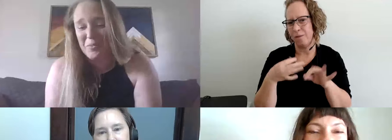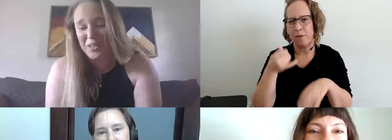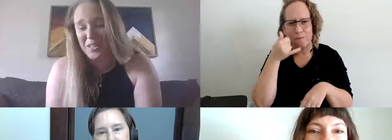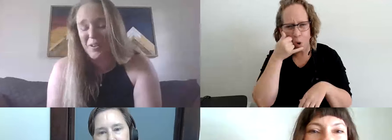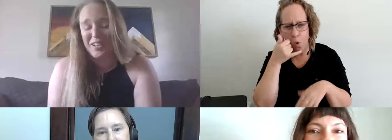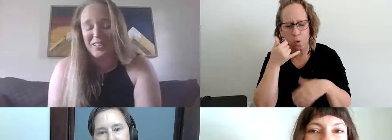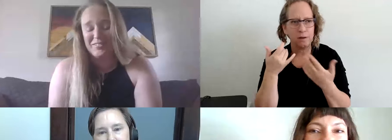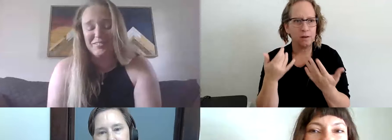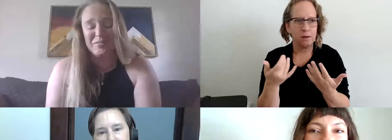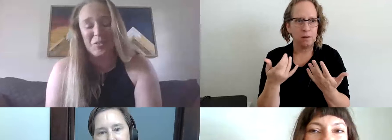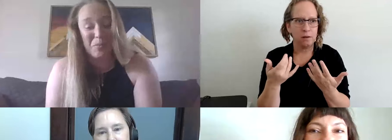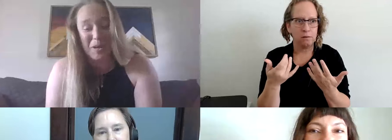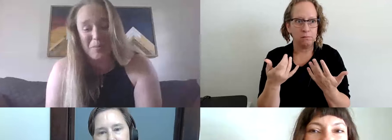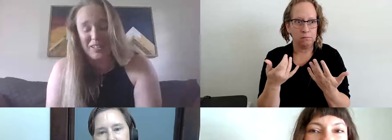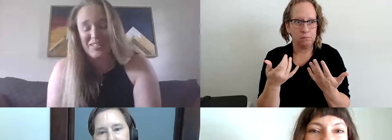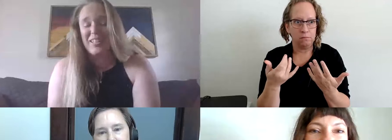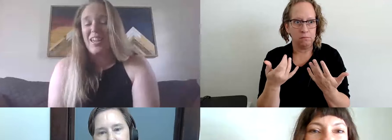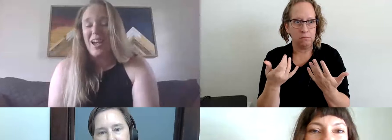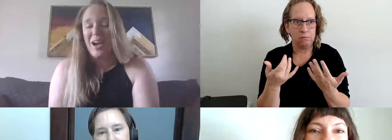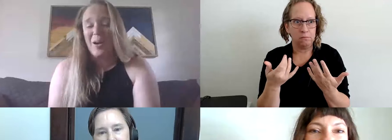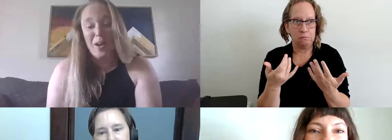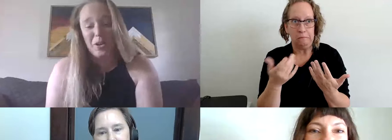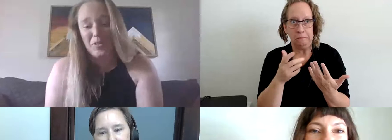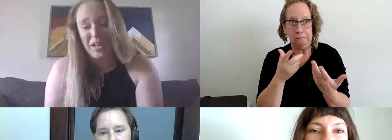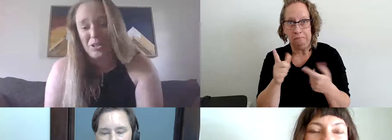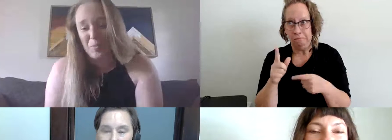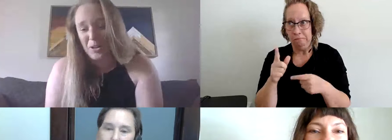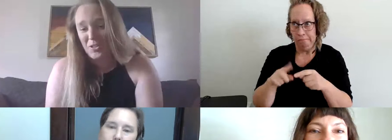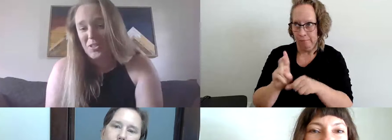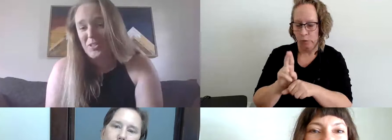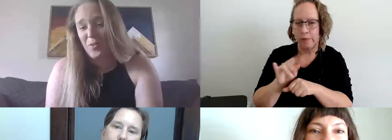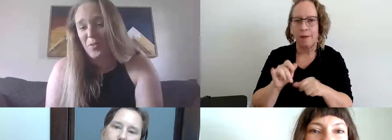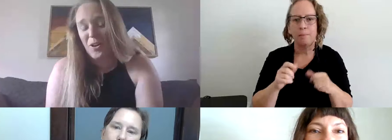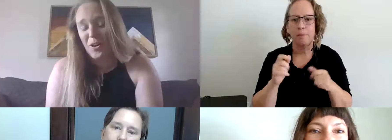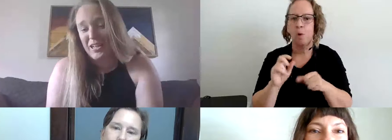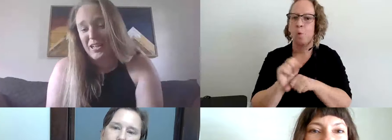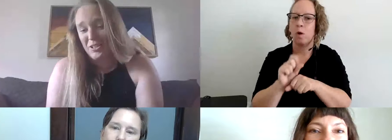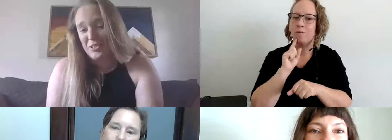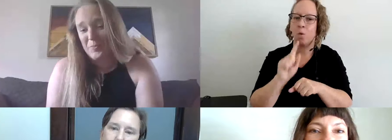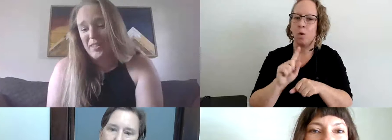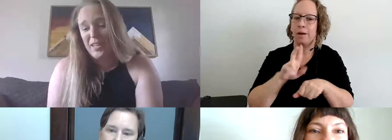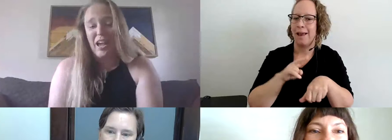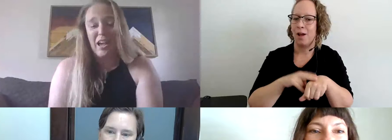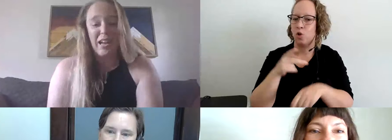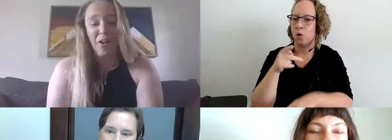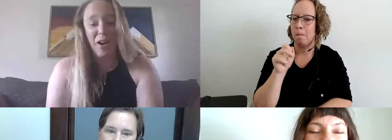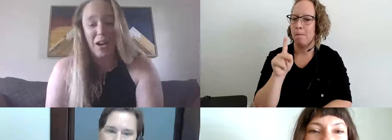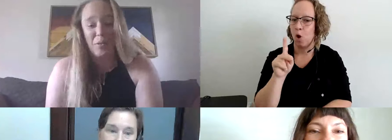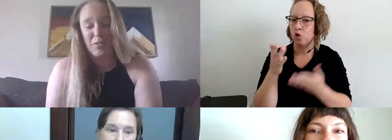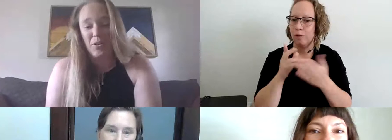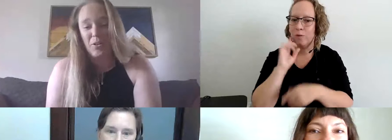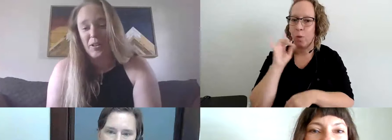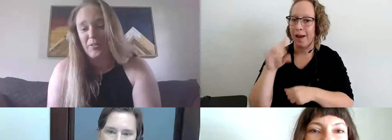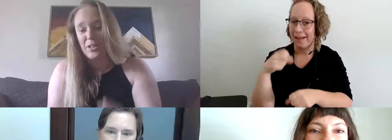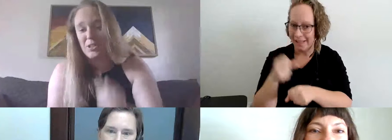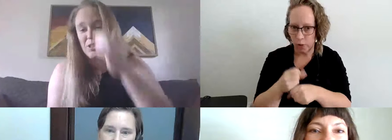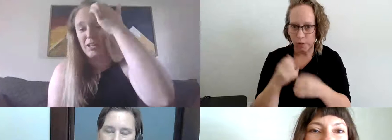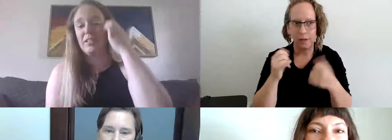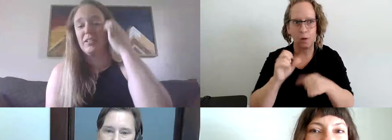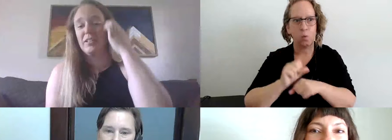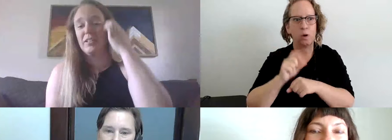not within my abilities. I worked for the National Park Service for 8 years, and now I work